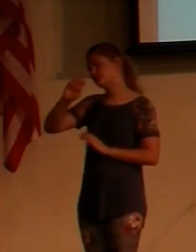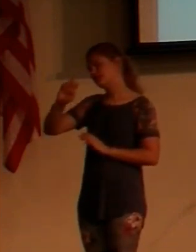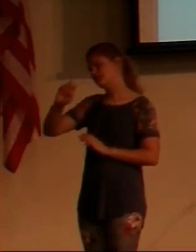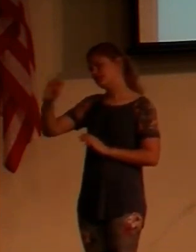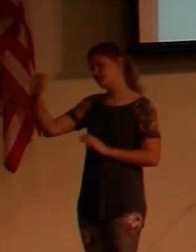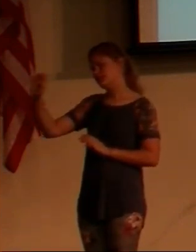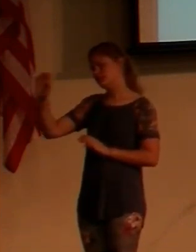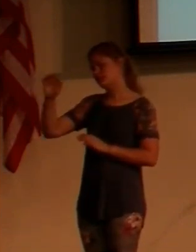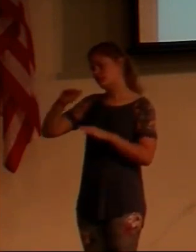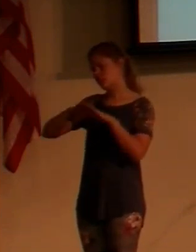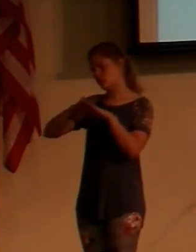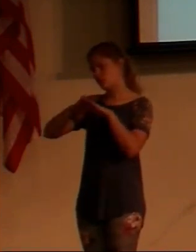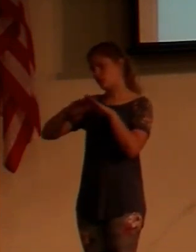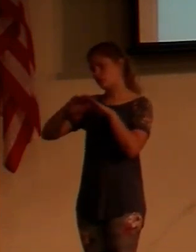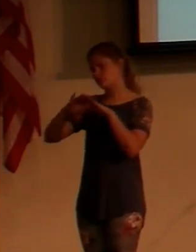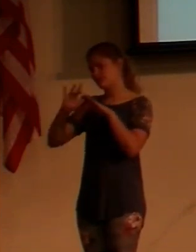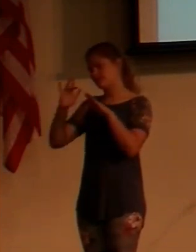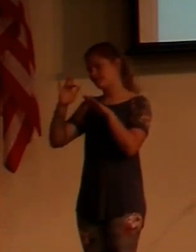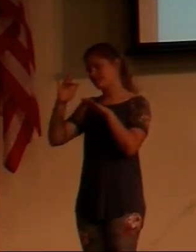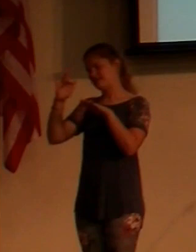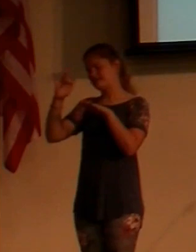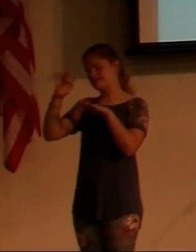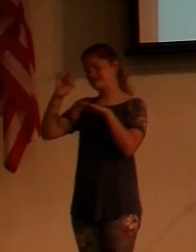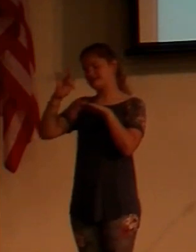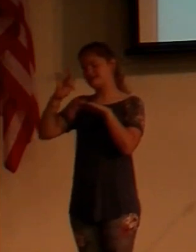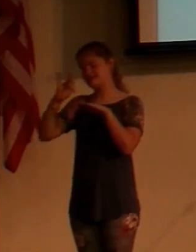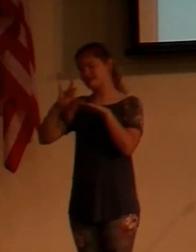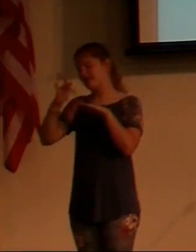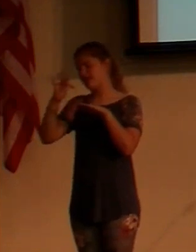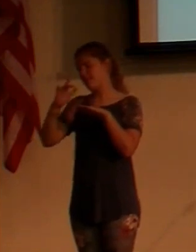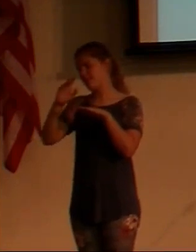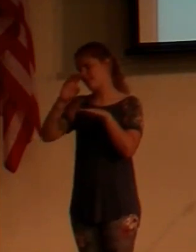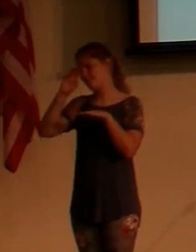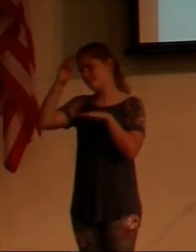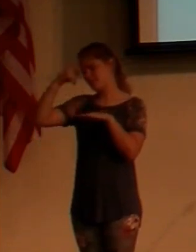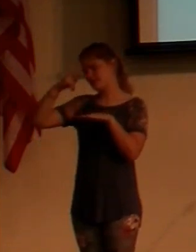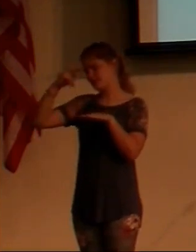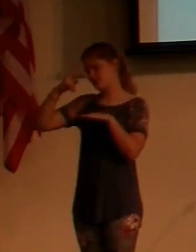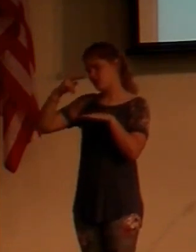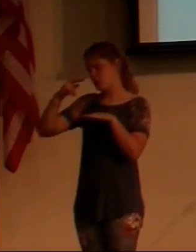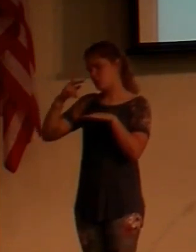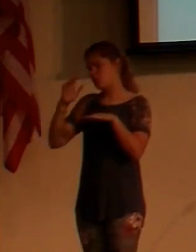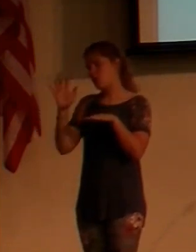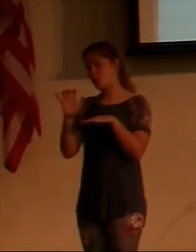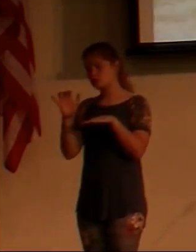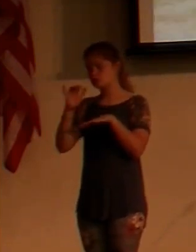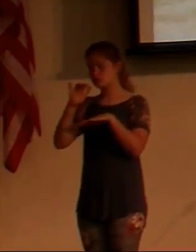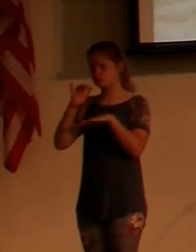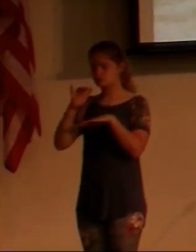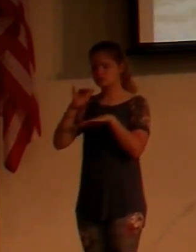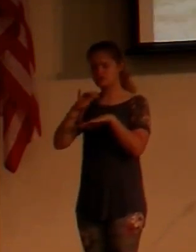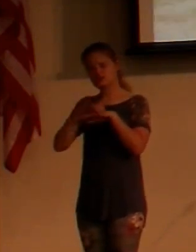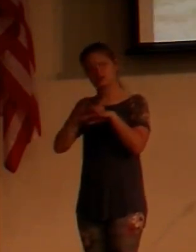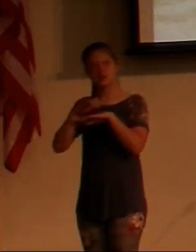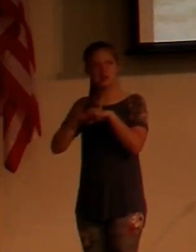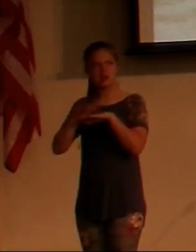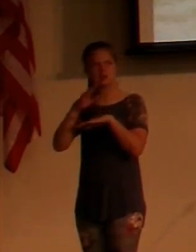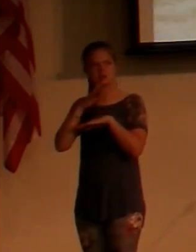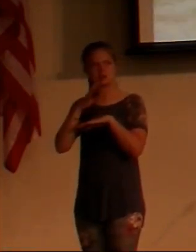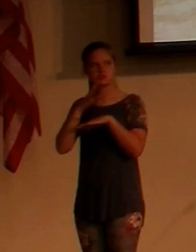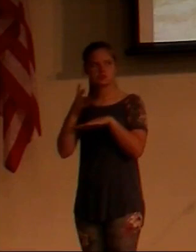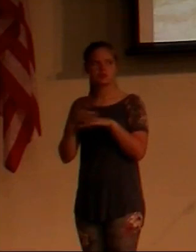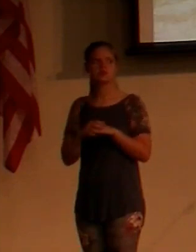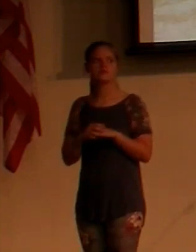at the tip of Mexico. It, as well, is an English-speaking country. This is the group we took to Belize. 13 of us